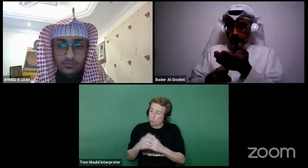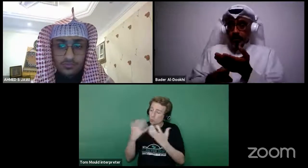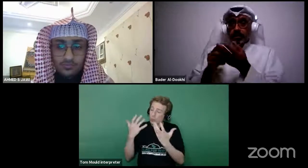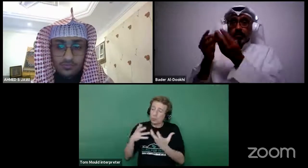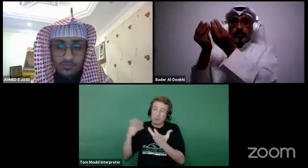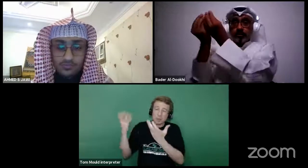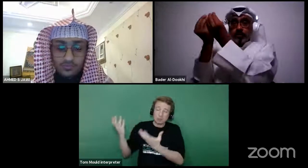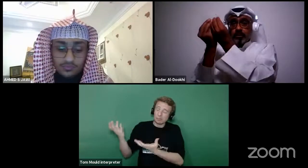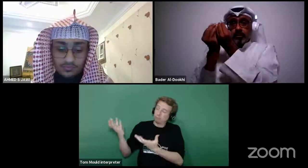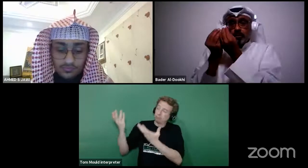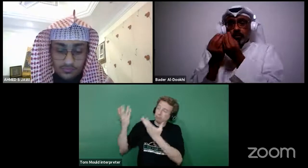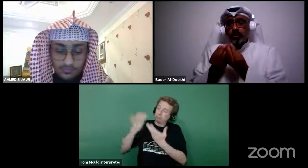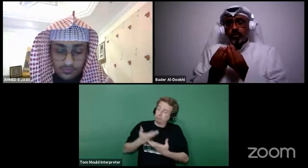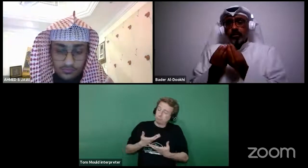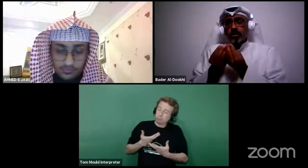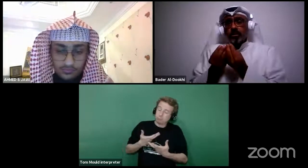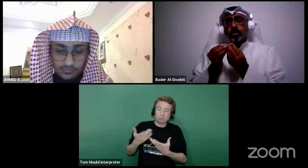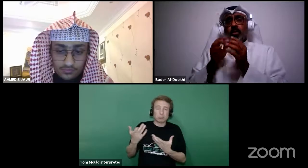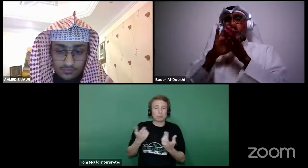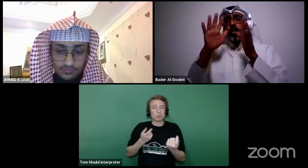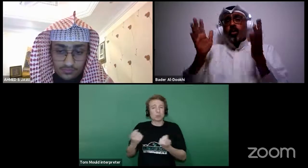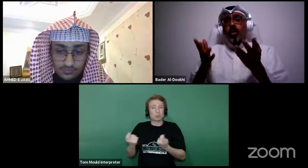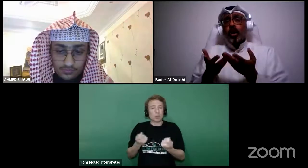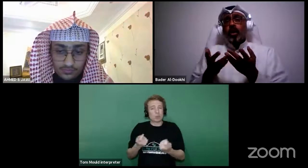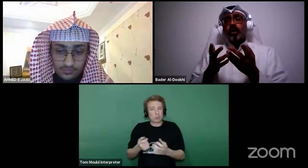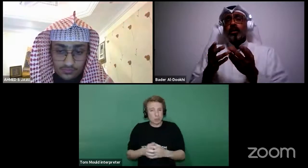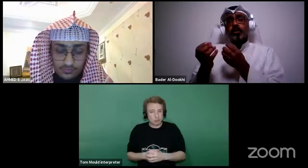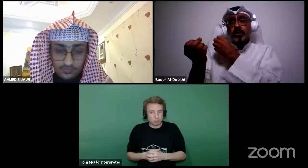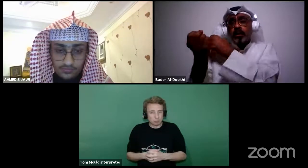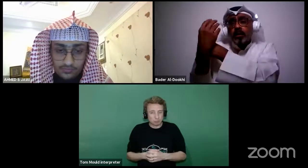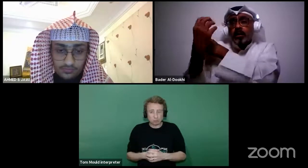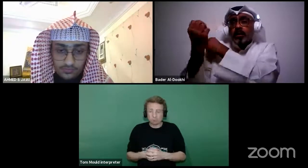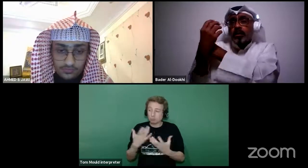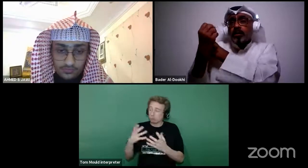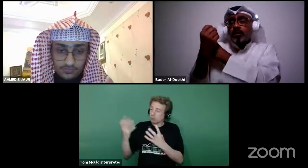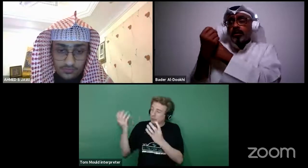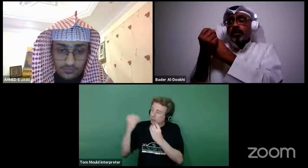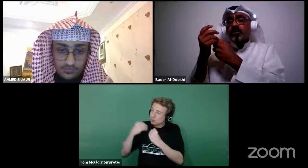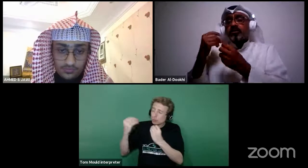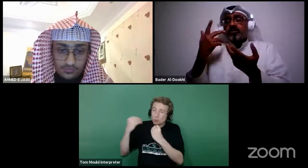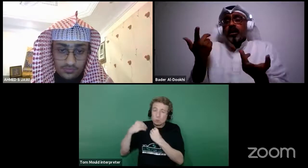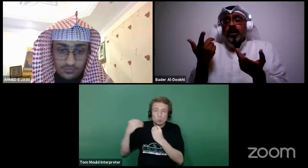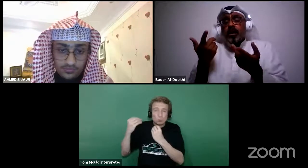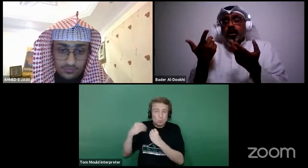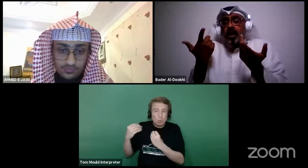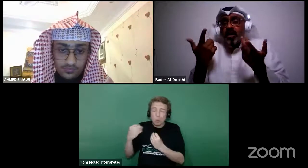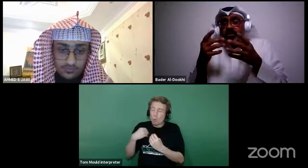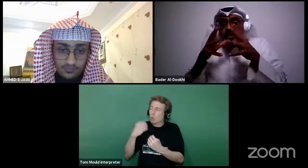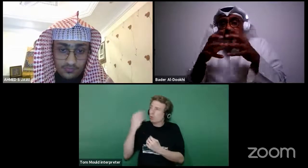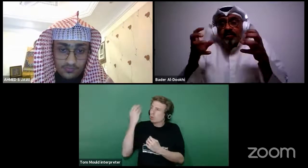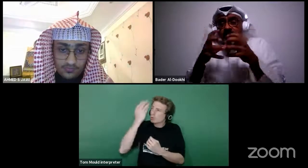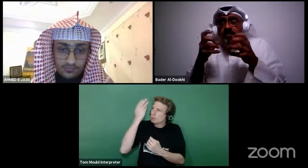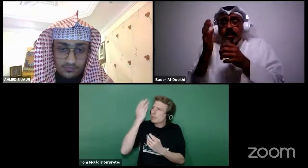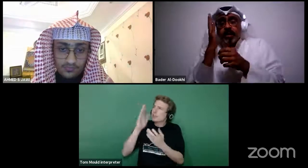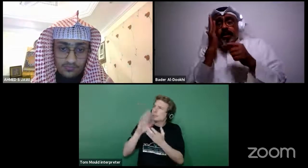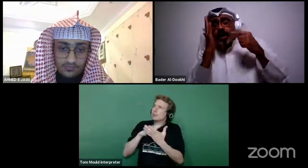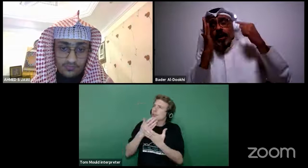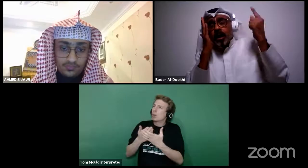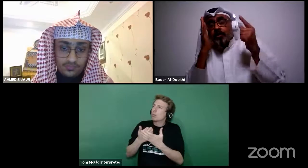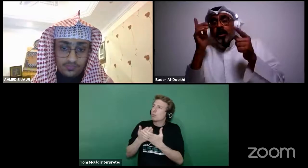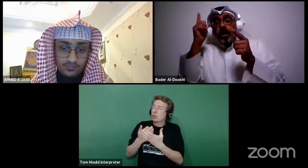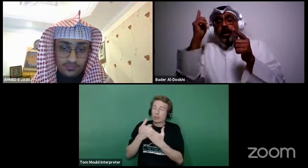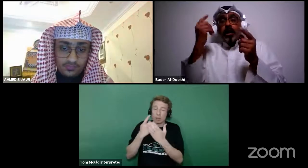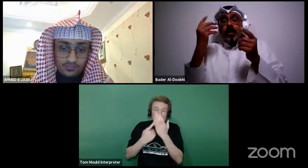me of the sovereignty and taught me something of the interpretation of dreams, the only creator of the heavens